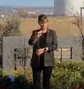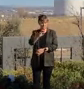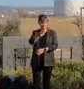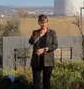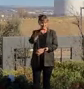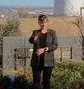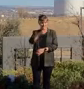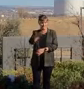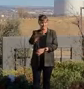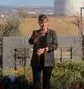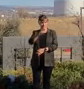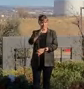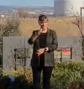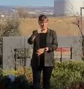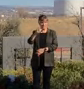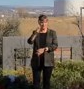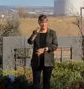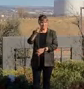Private Matthew Guillaume,